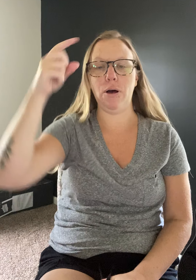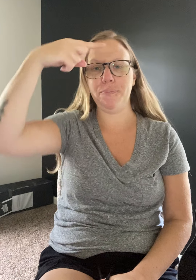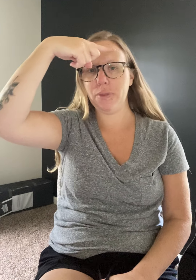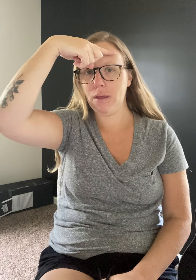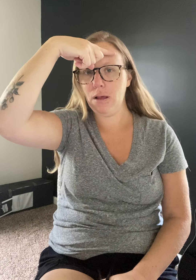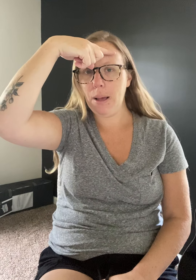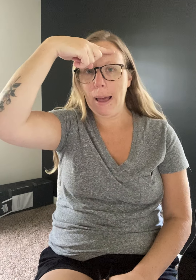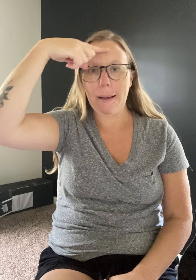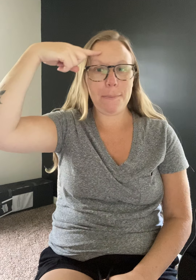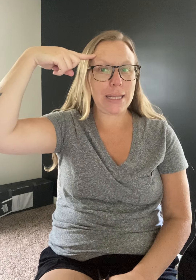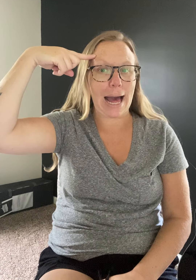on. Black,